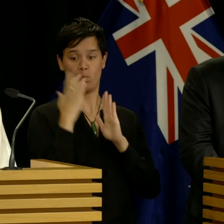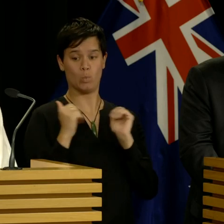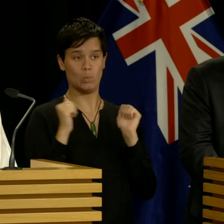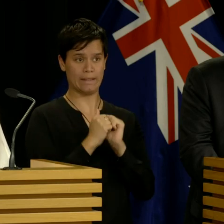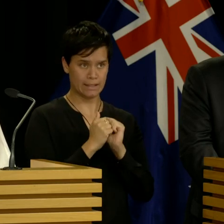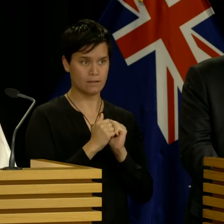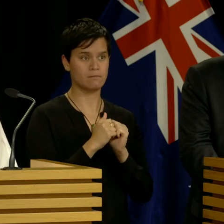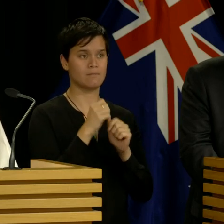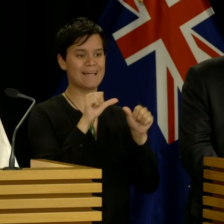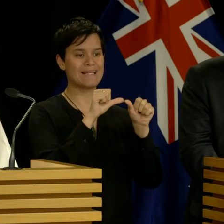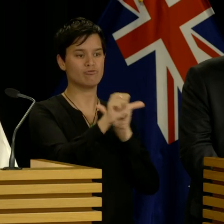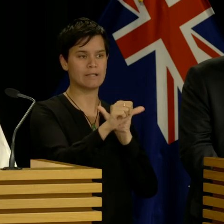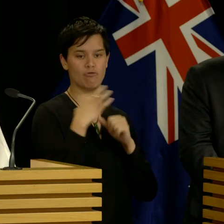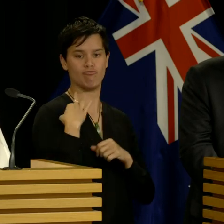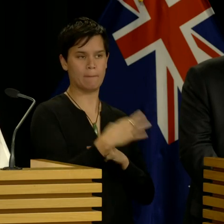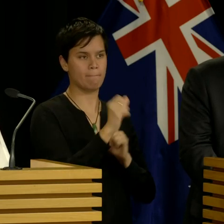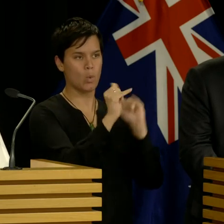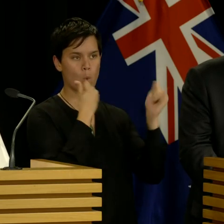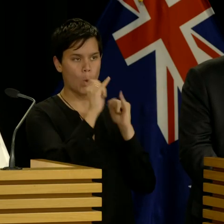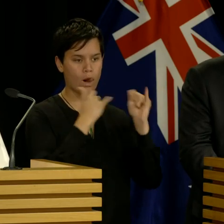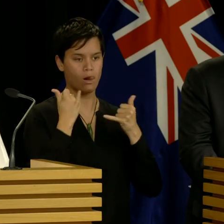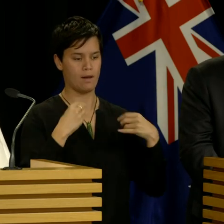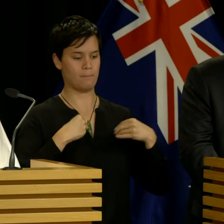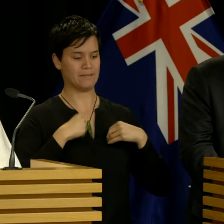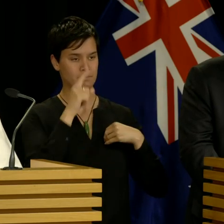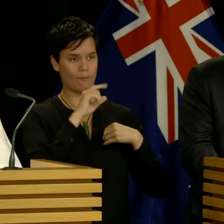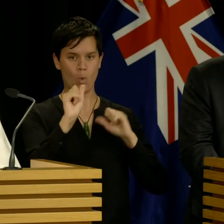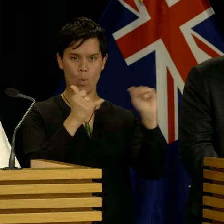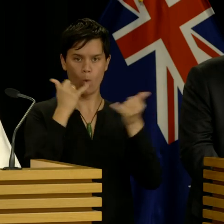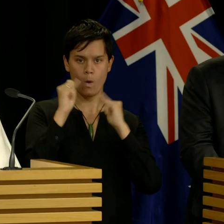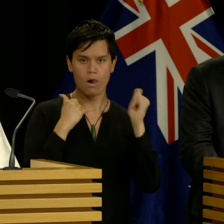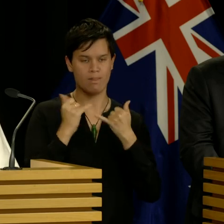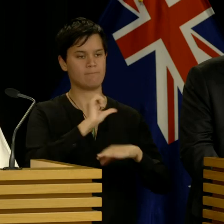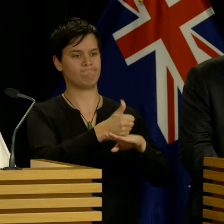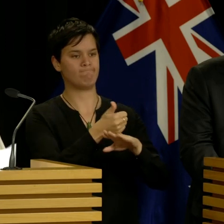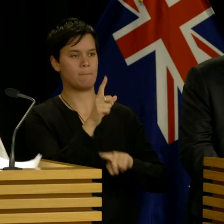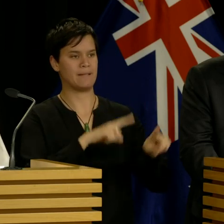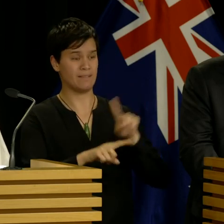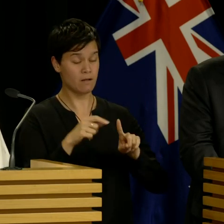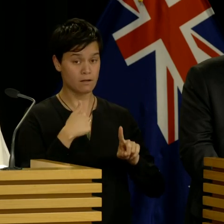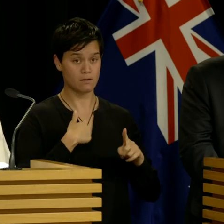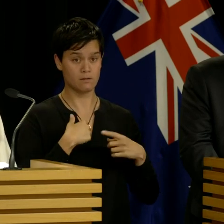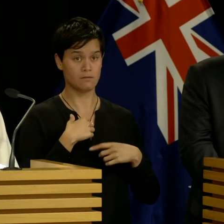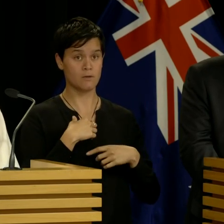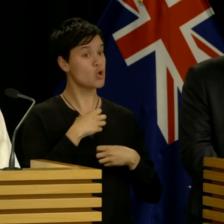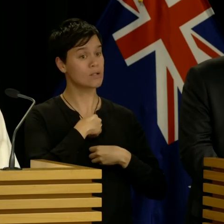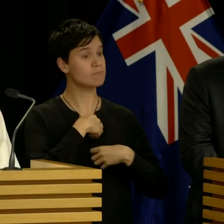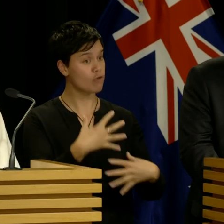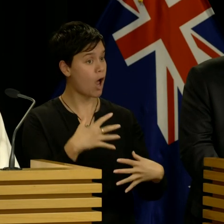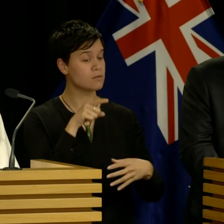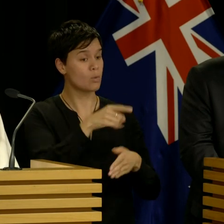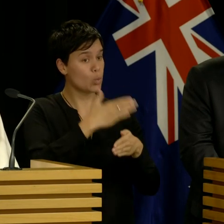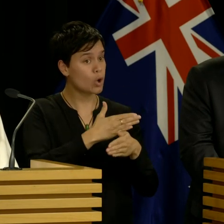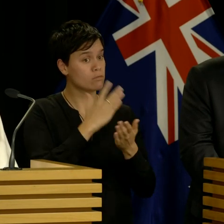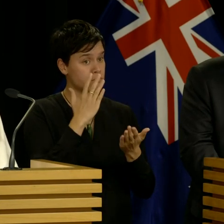industry representatives and business people. I have to say I'm impressed but not surprised by the pace of work being undertaken on this common goal